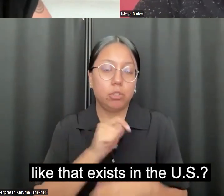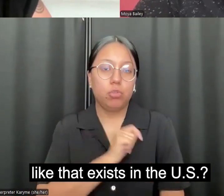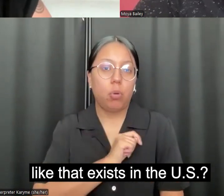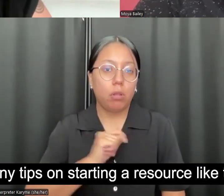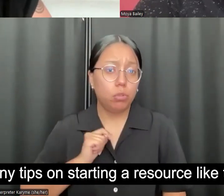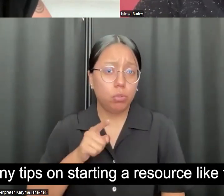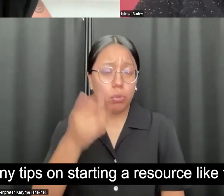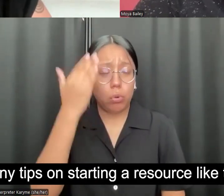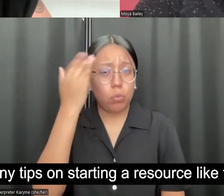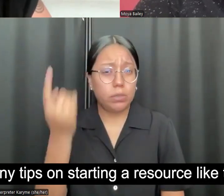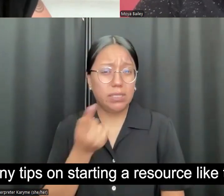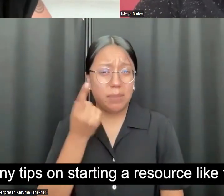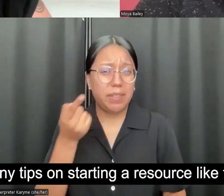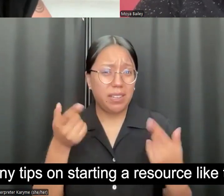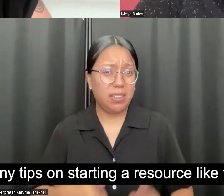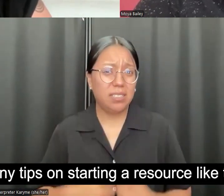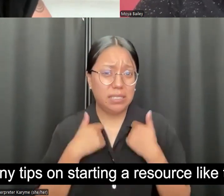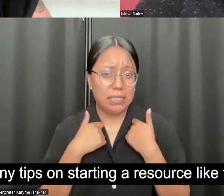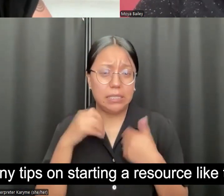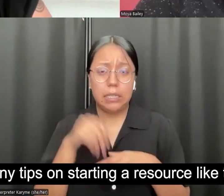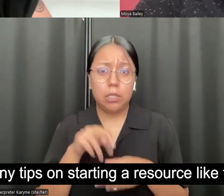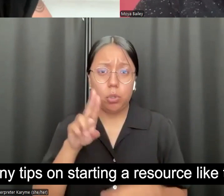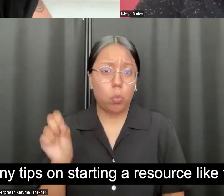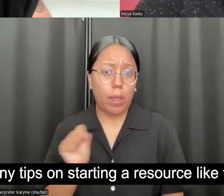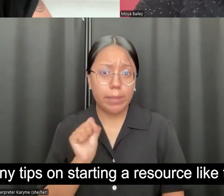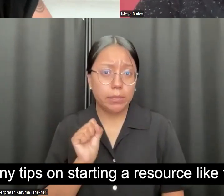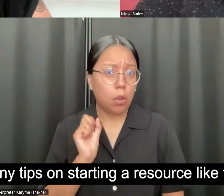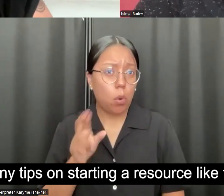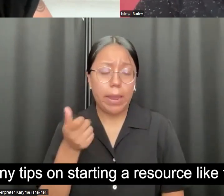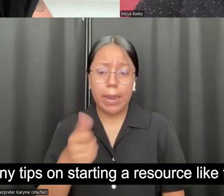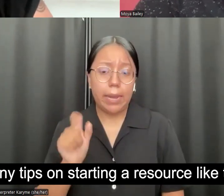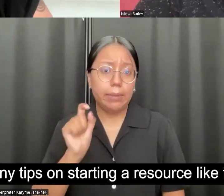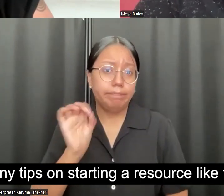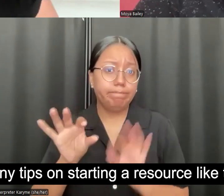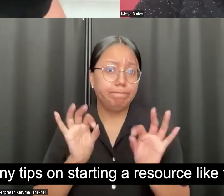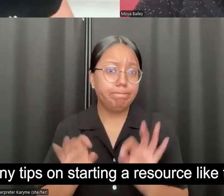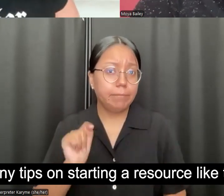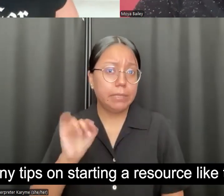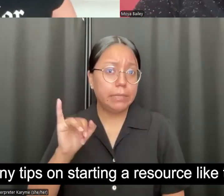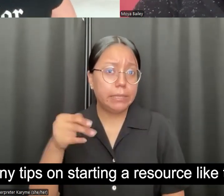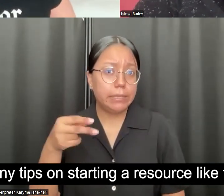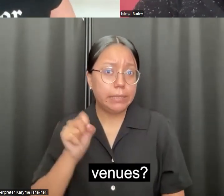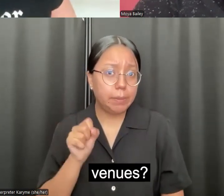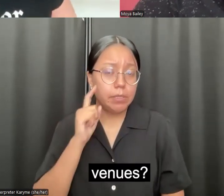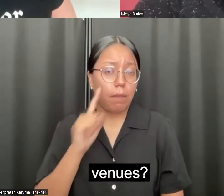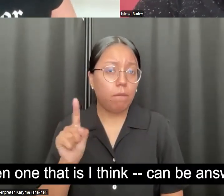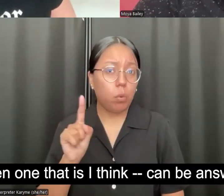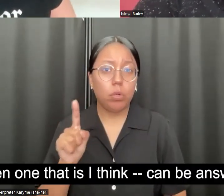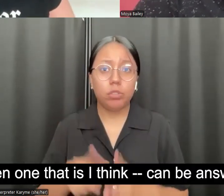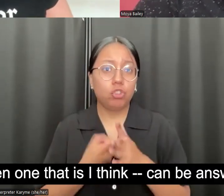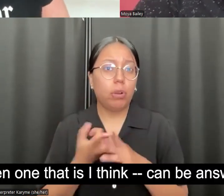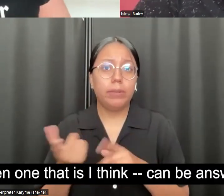in the US or any tips on starting a resource like that for venues? And